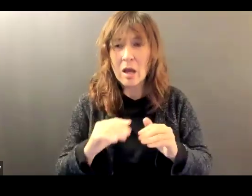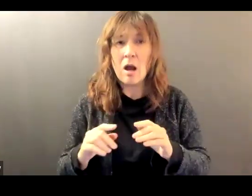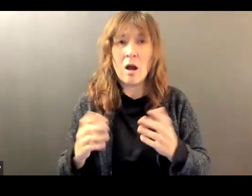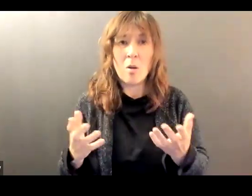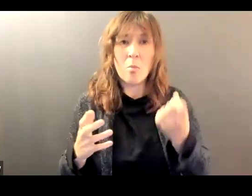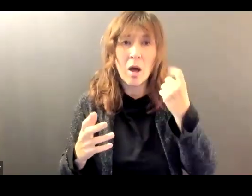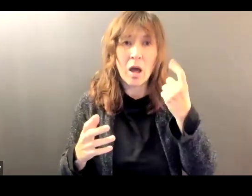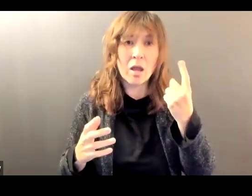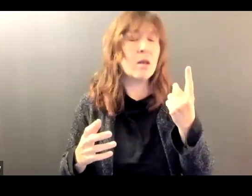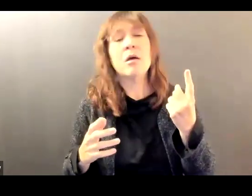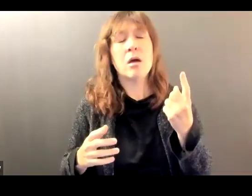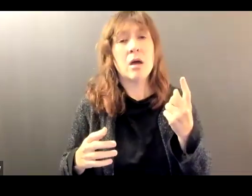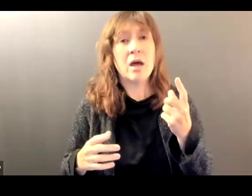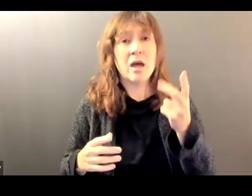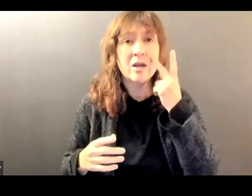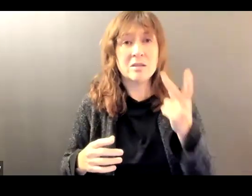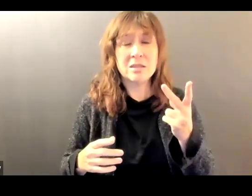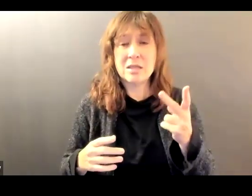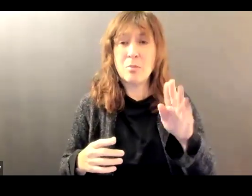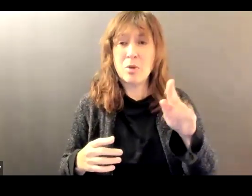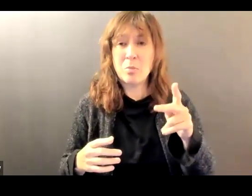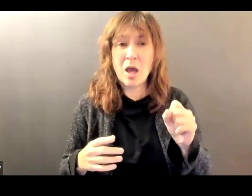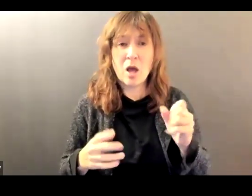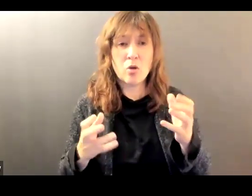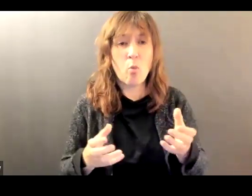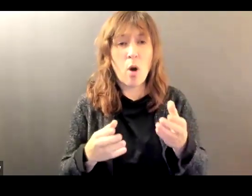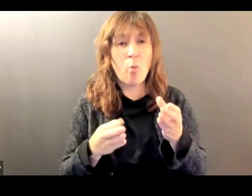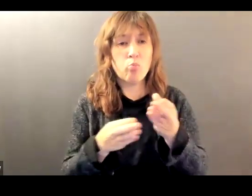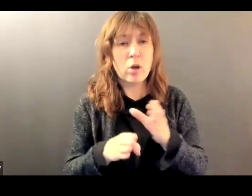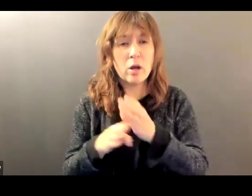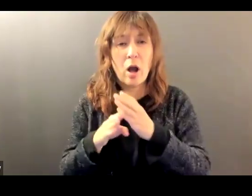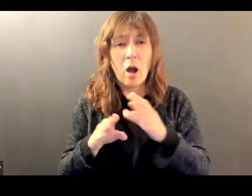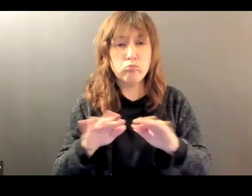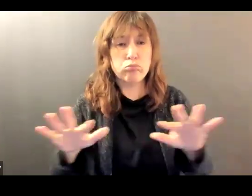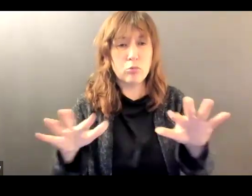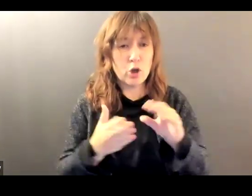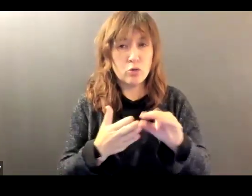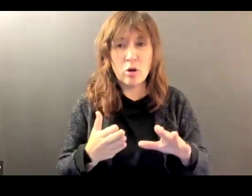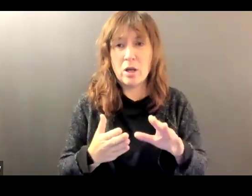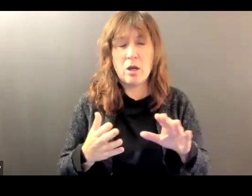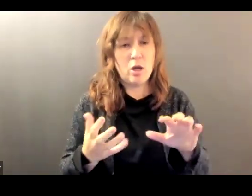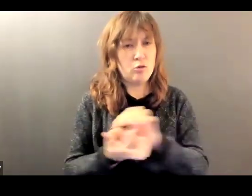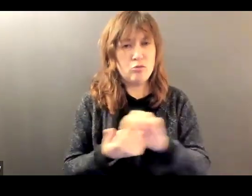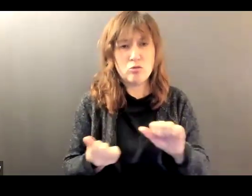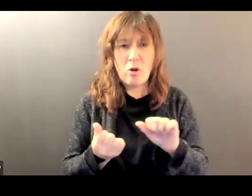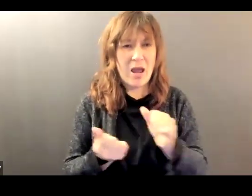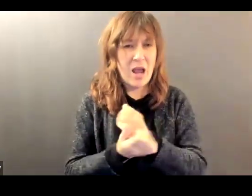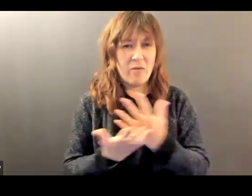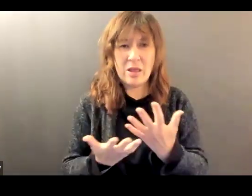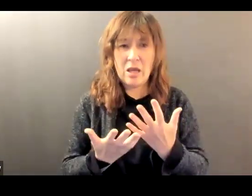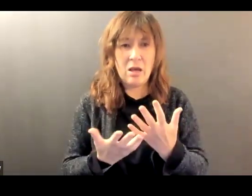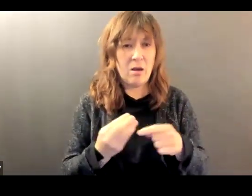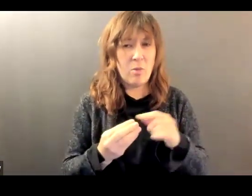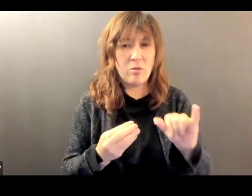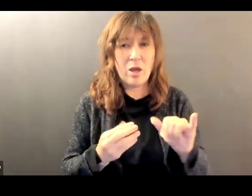fully utilized, the district proposes to break up the Lee Academy community and destroy everything that makes it stand out. This area